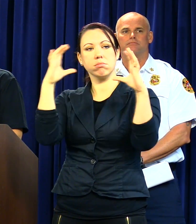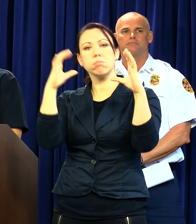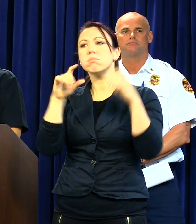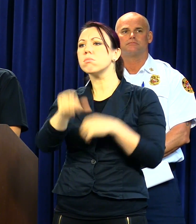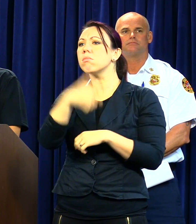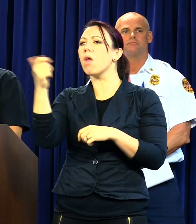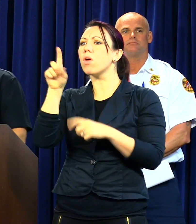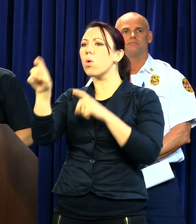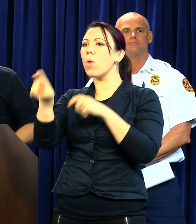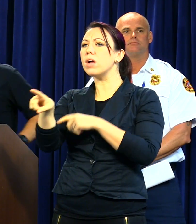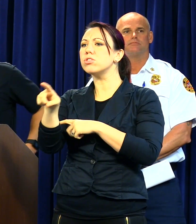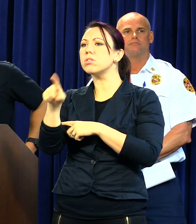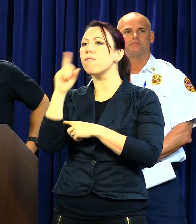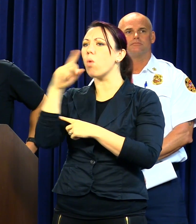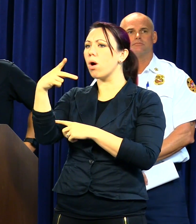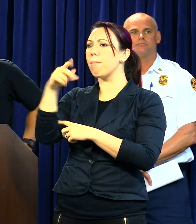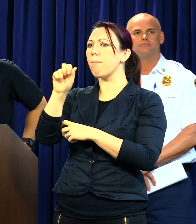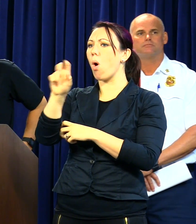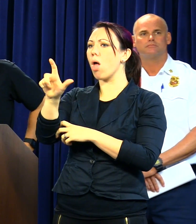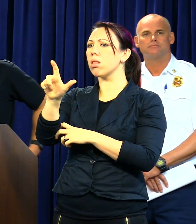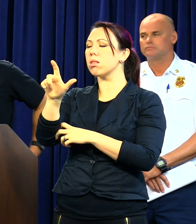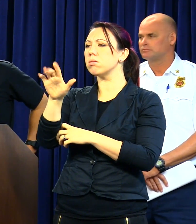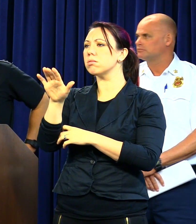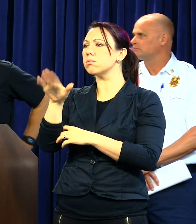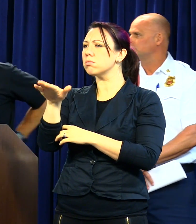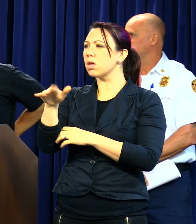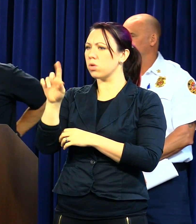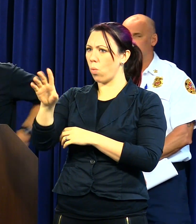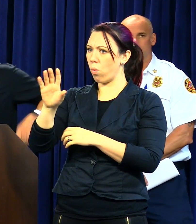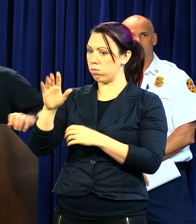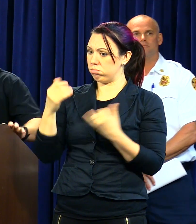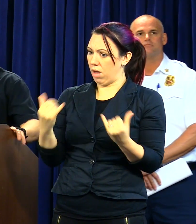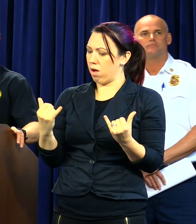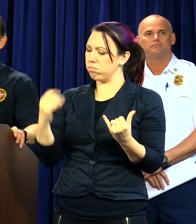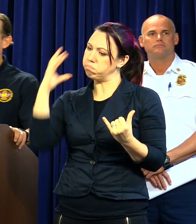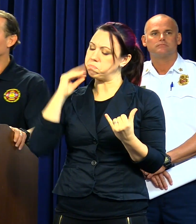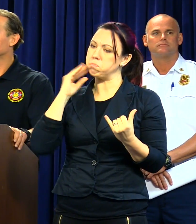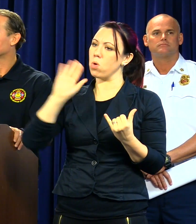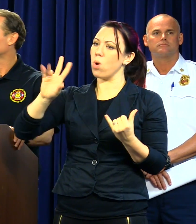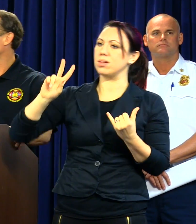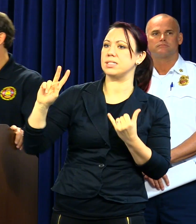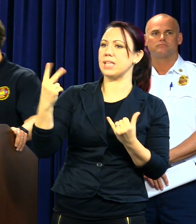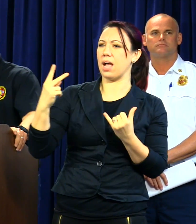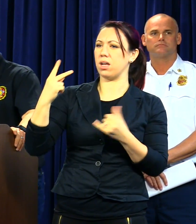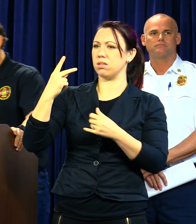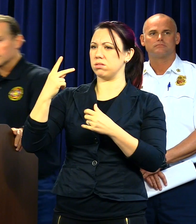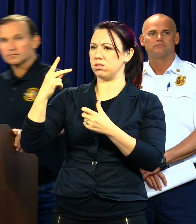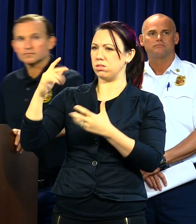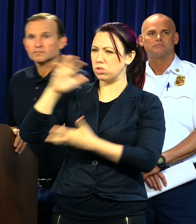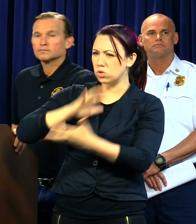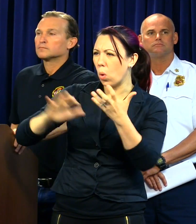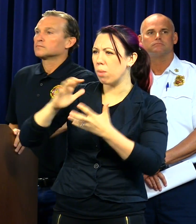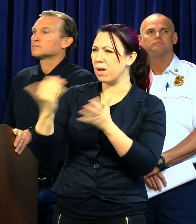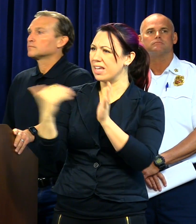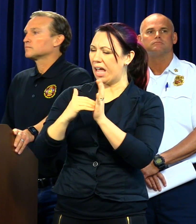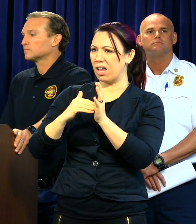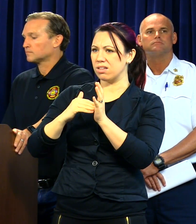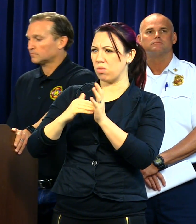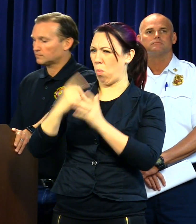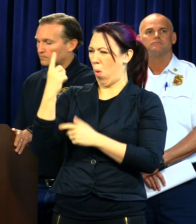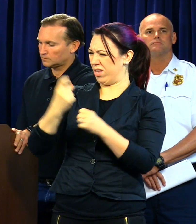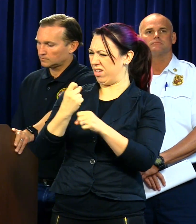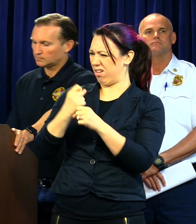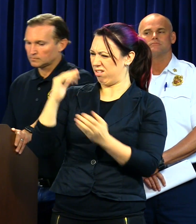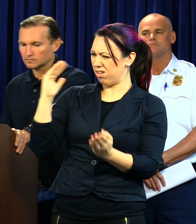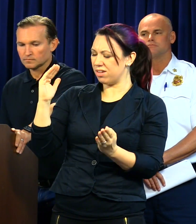Another question. This was actually for Paul. This is your second storm in less than a year. We're dealing with the same restoration issues